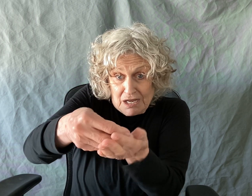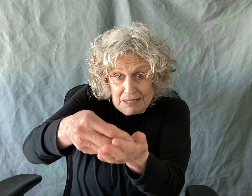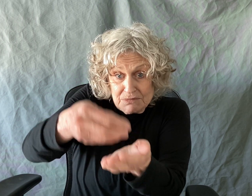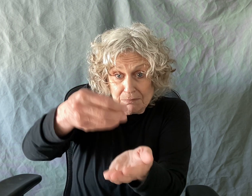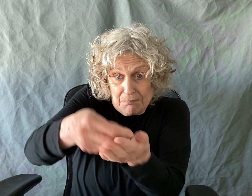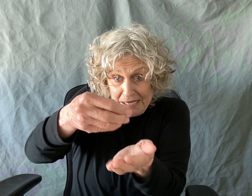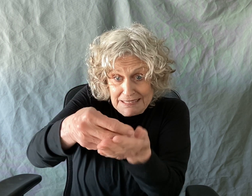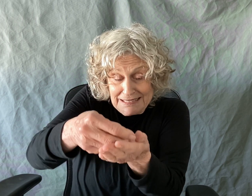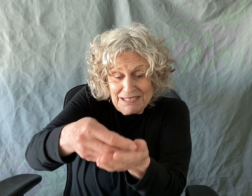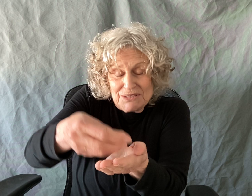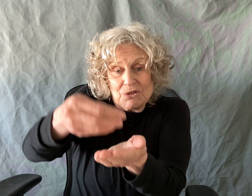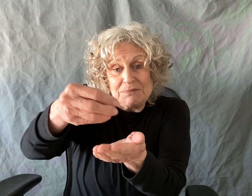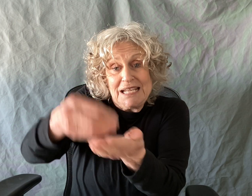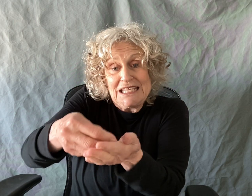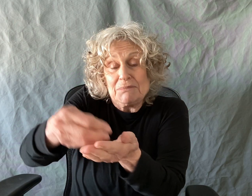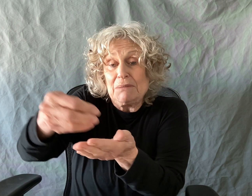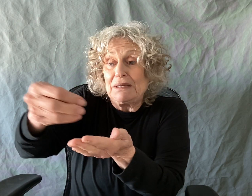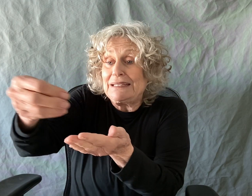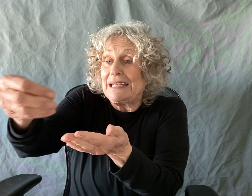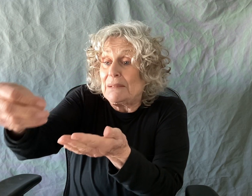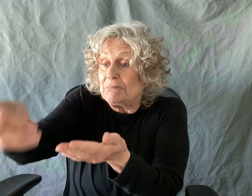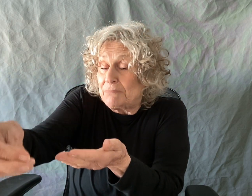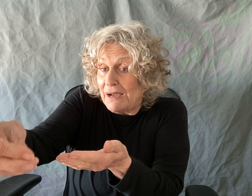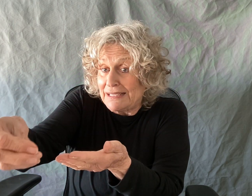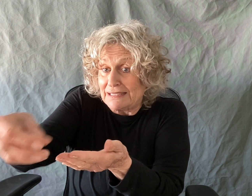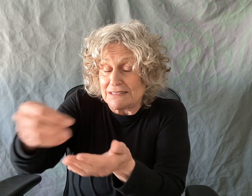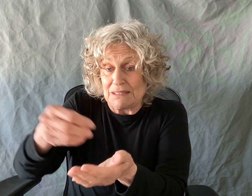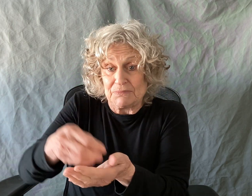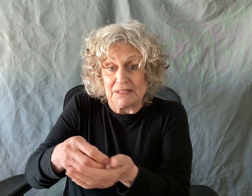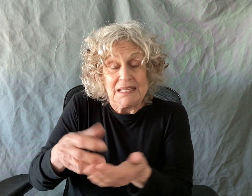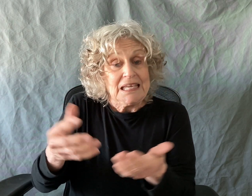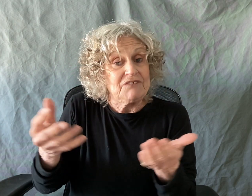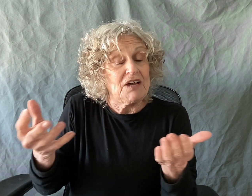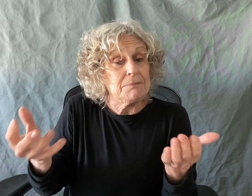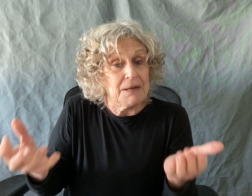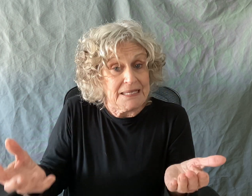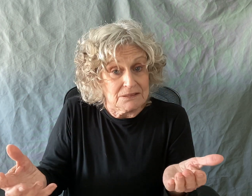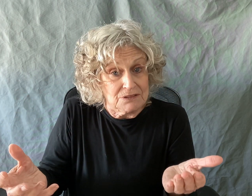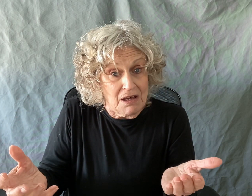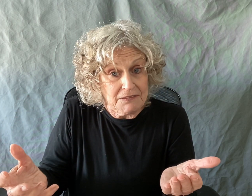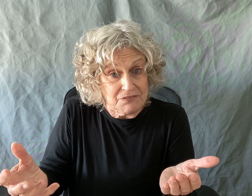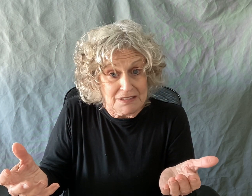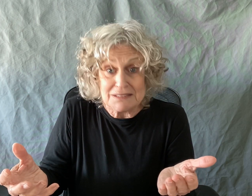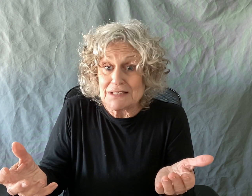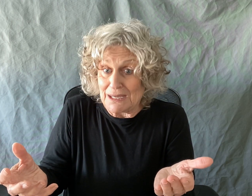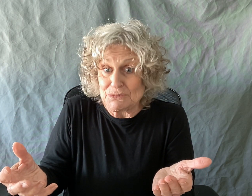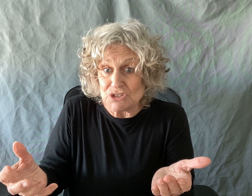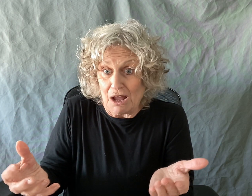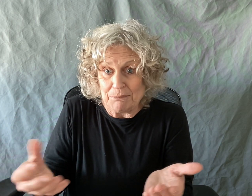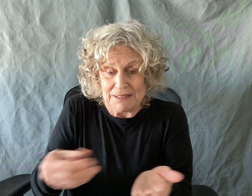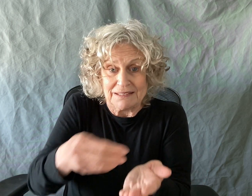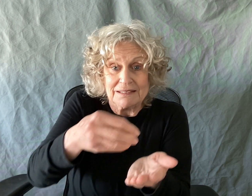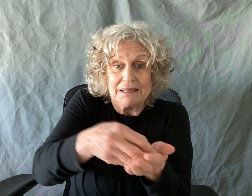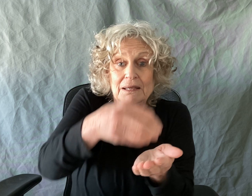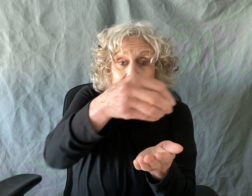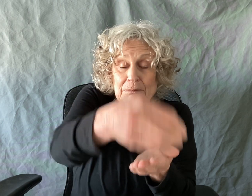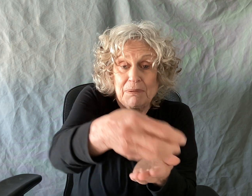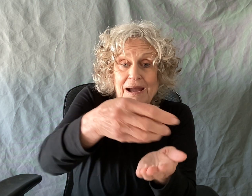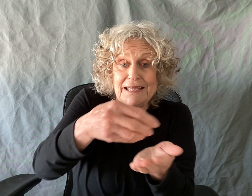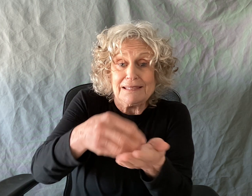times, money. So I'm taking my money and I'm buying something. If I'm buying a lot of things, I'm shopping. I'm buying and